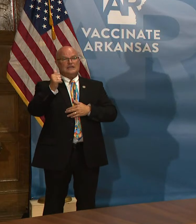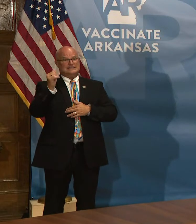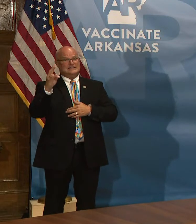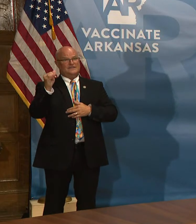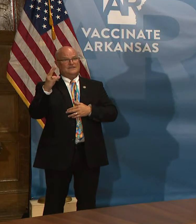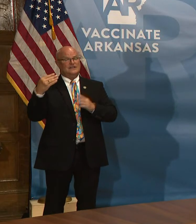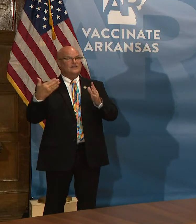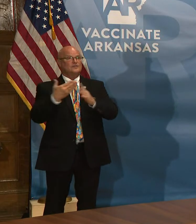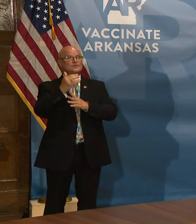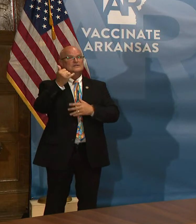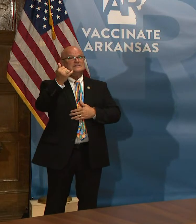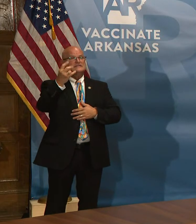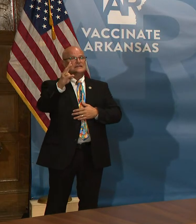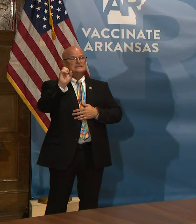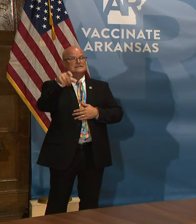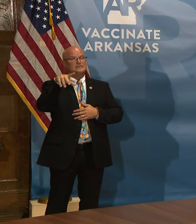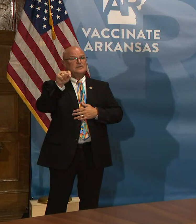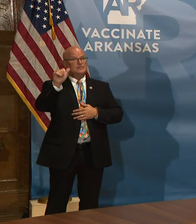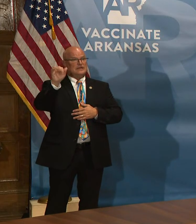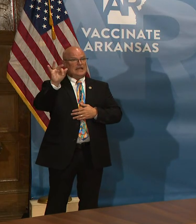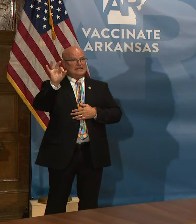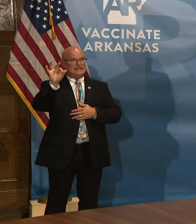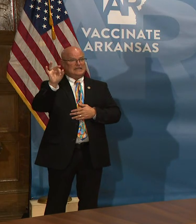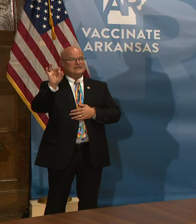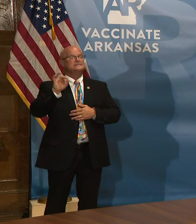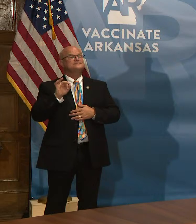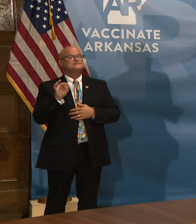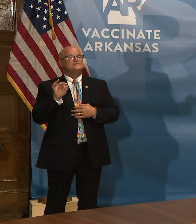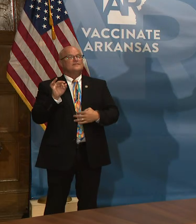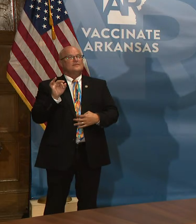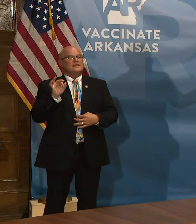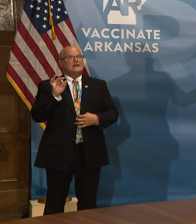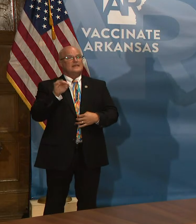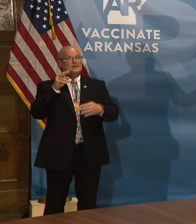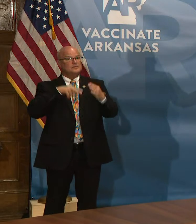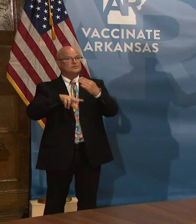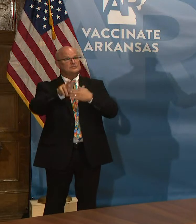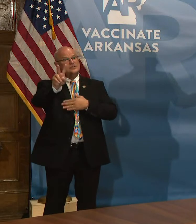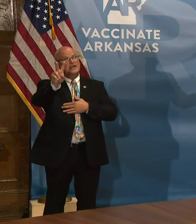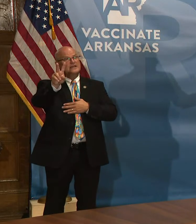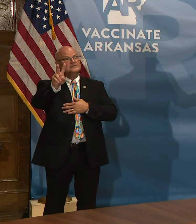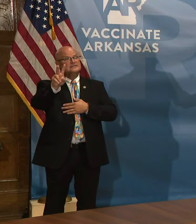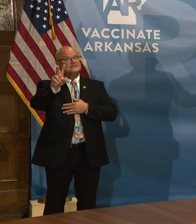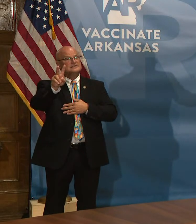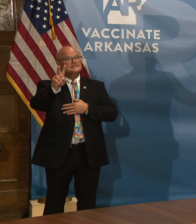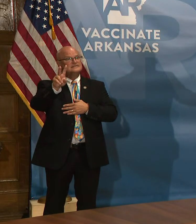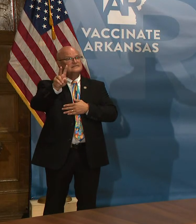17th through September 19th. The projection